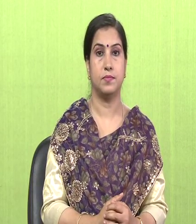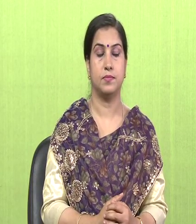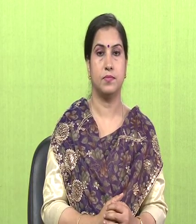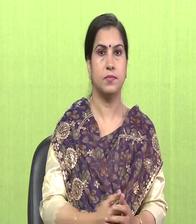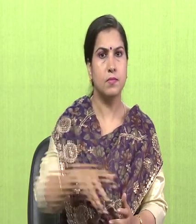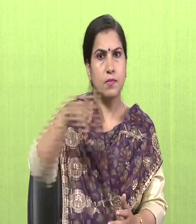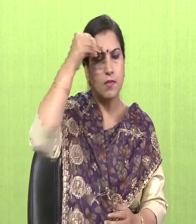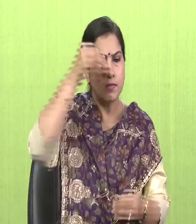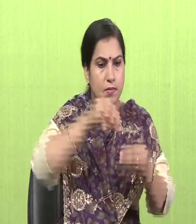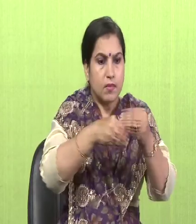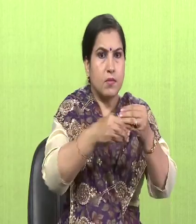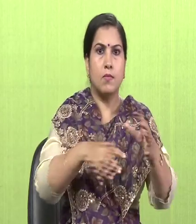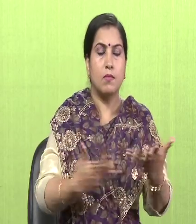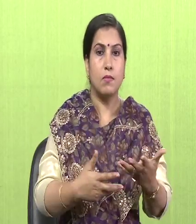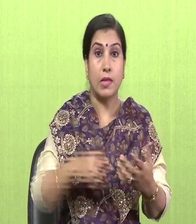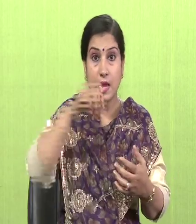challenges before the Indian Army,